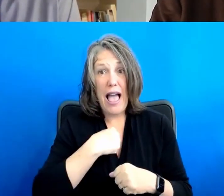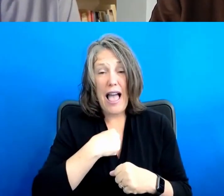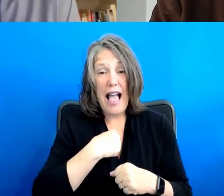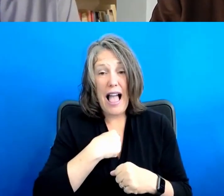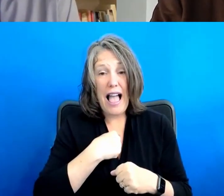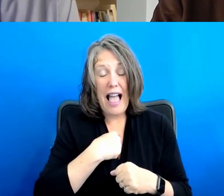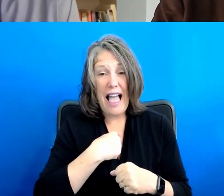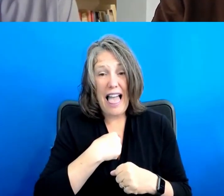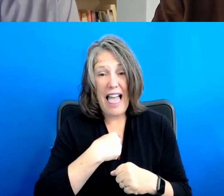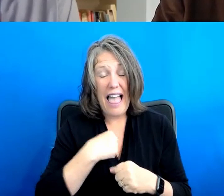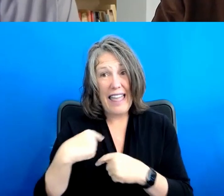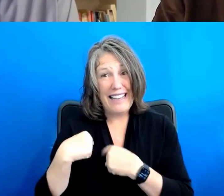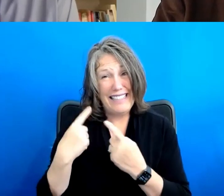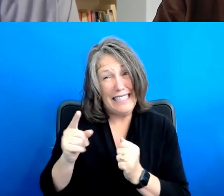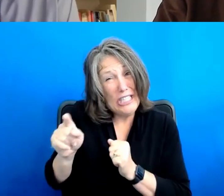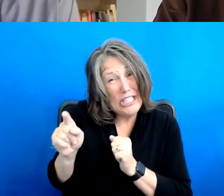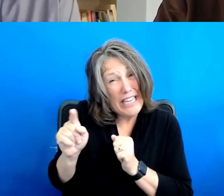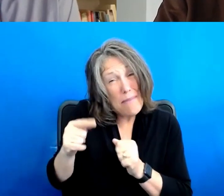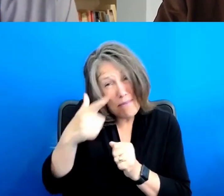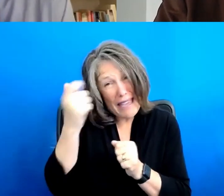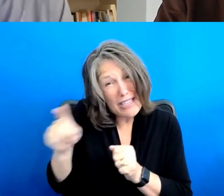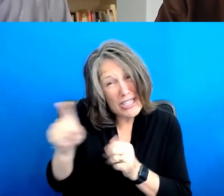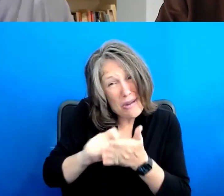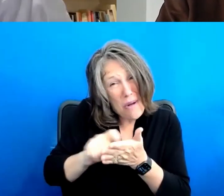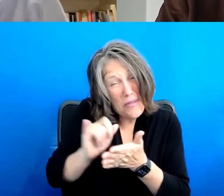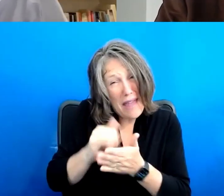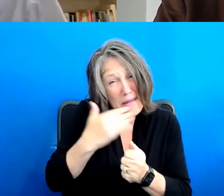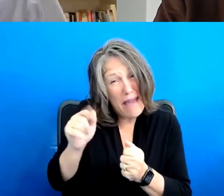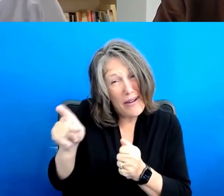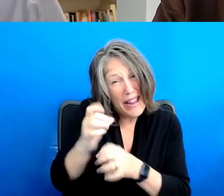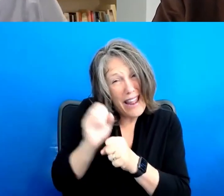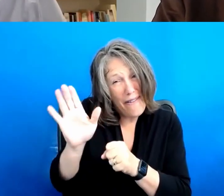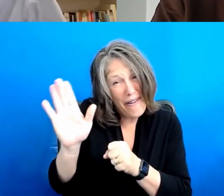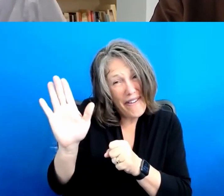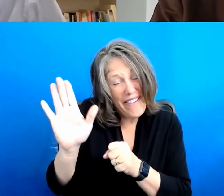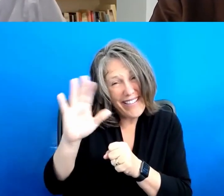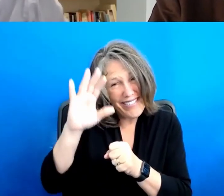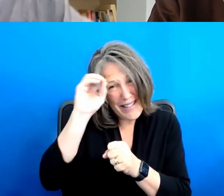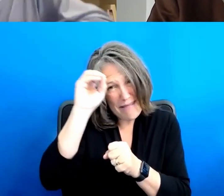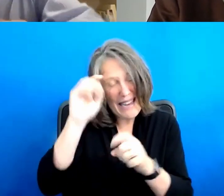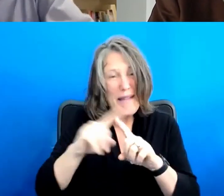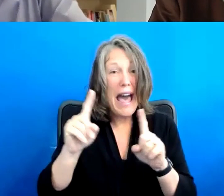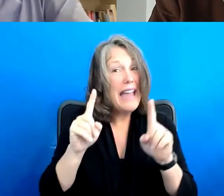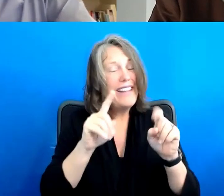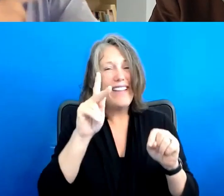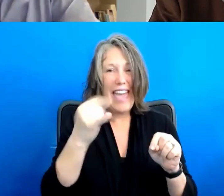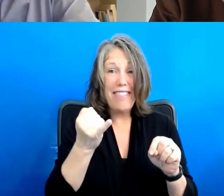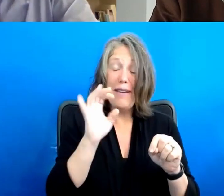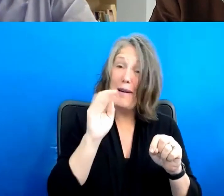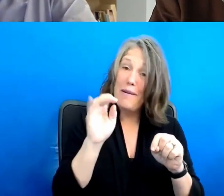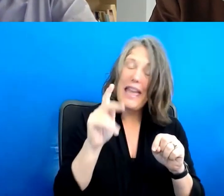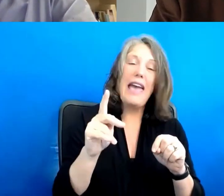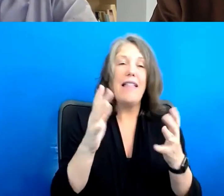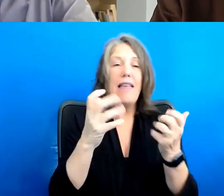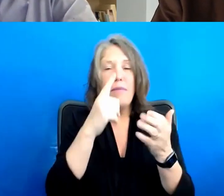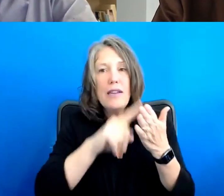Since she wrote that, it'd be better to get her to talk about it. Okay. Yeah. Okay. All right. Then let me just check here if